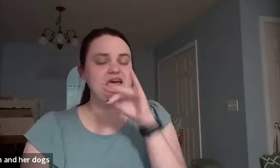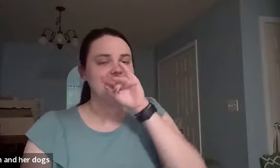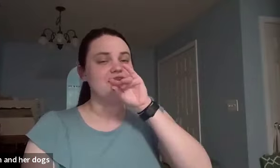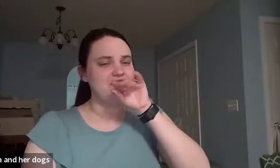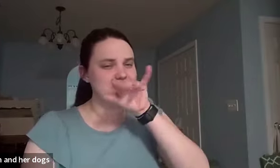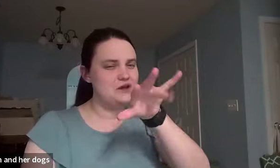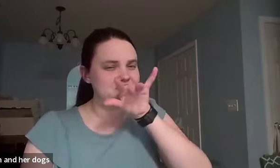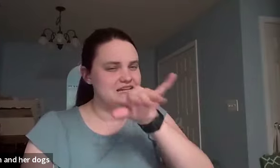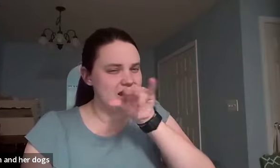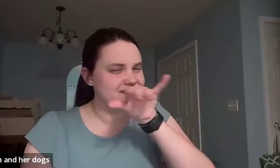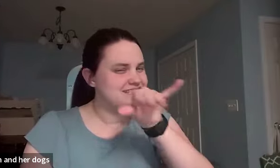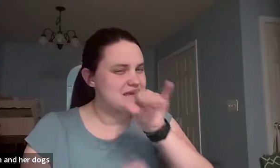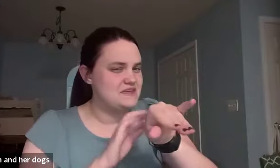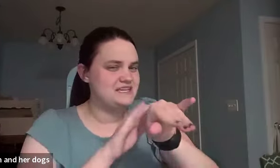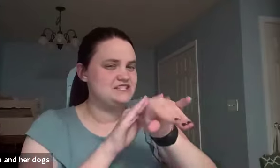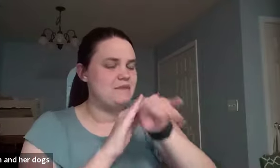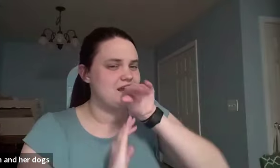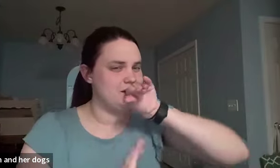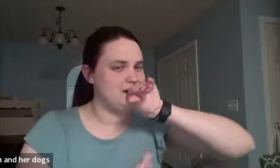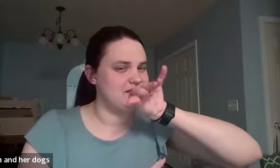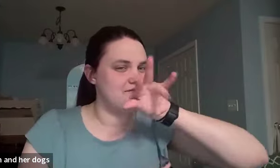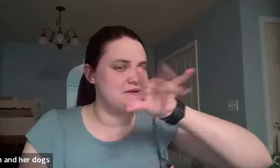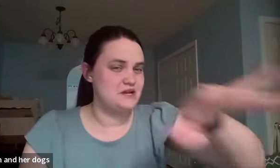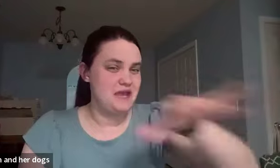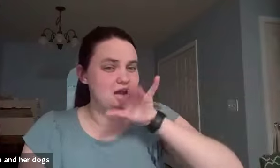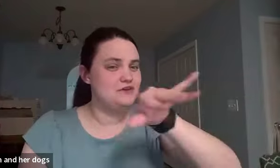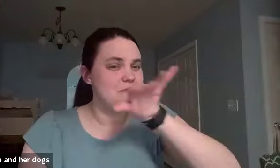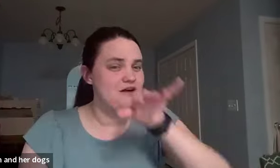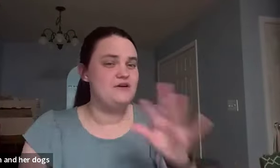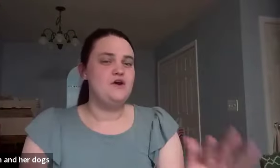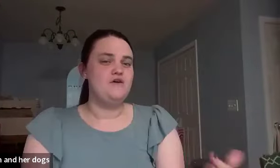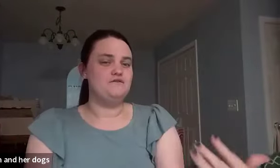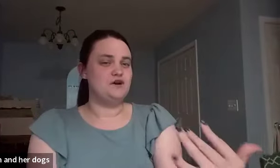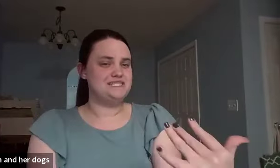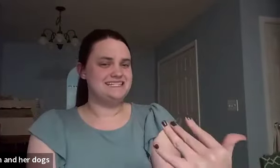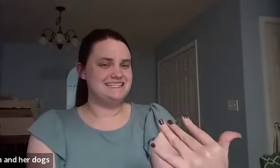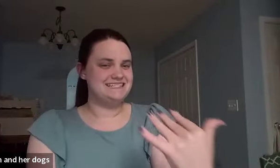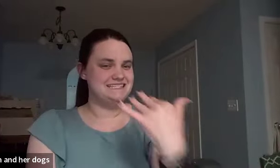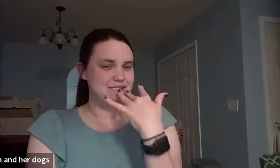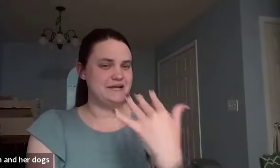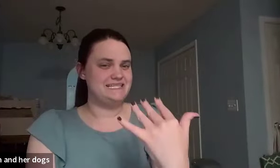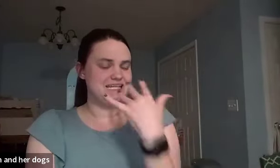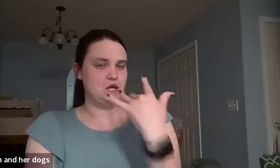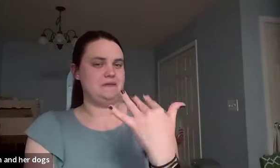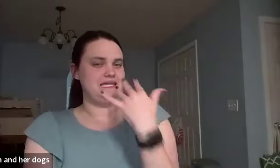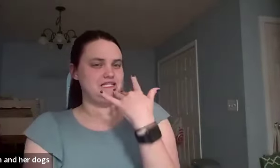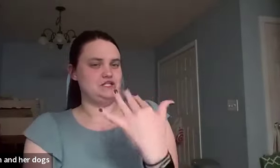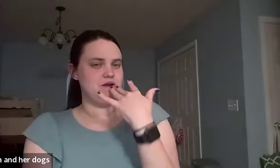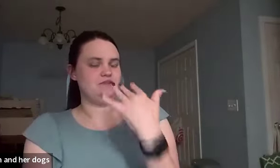If you notice, a dragon's the same thing. It's just the back of your hand, like the flames are coming out of your mouth. versus spice like coming into your mouth, like